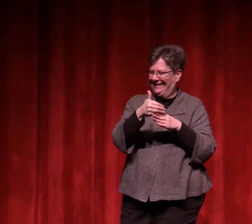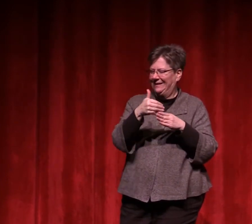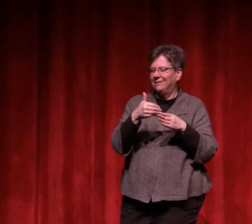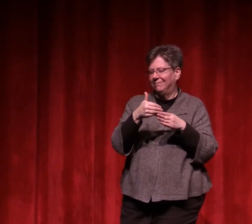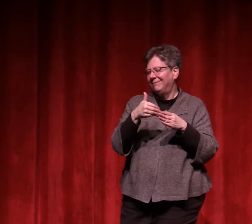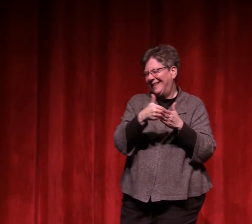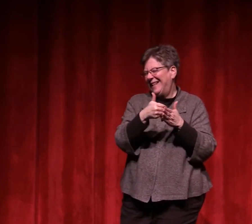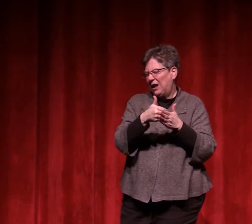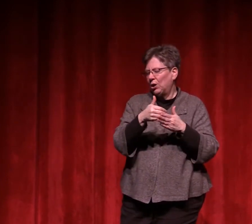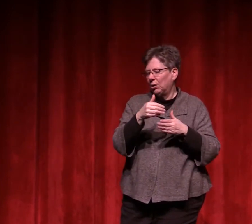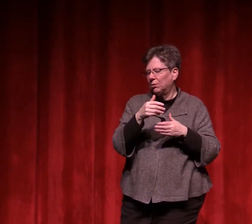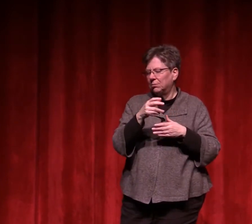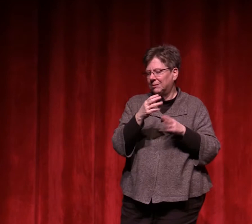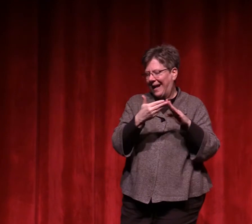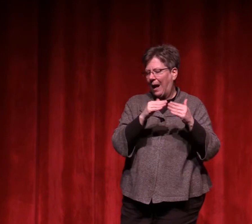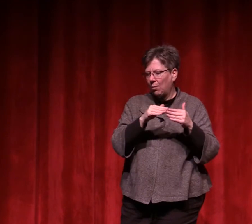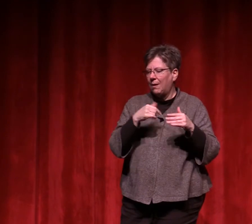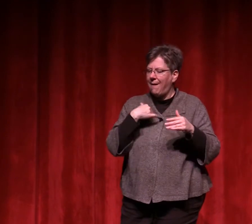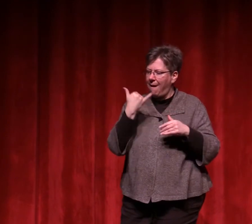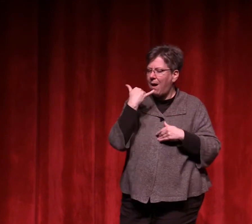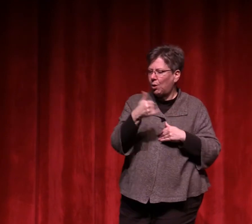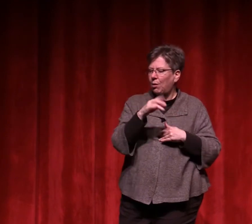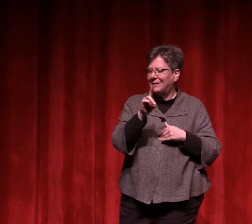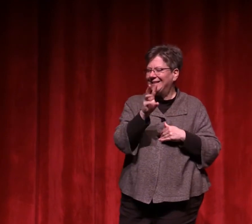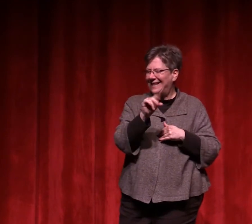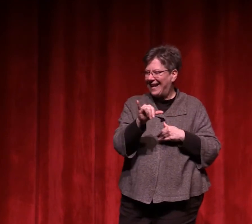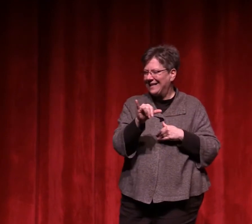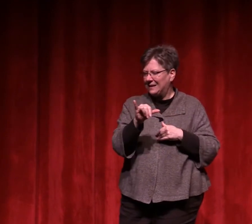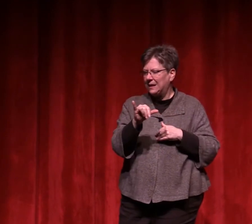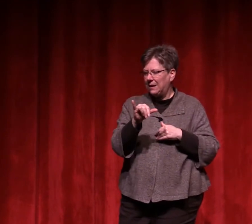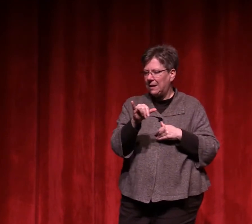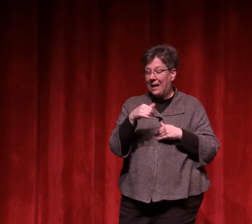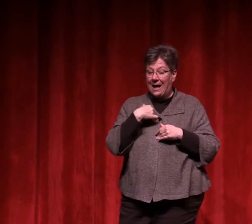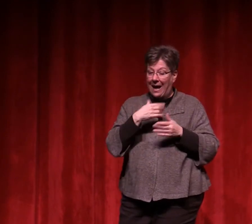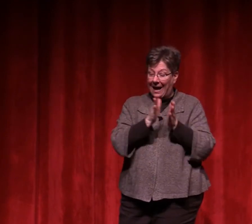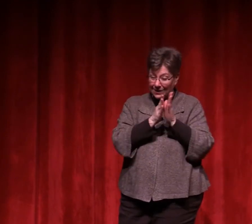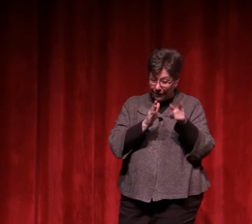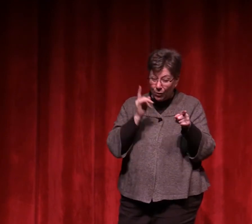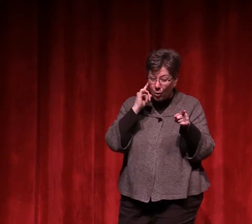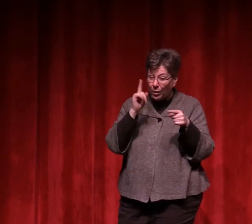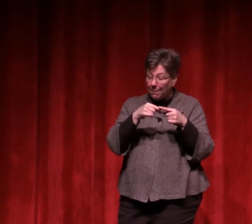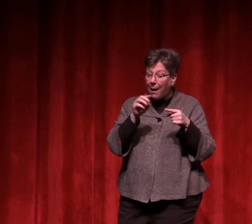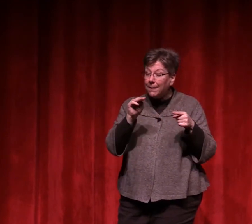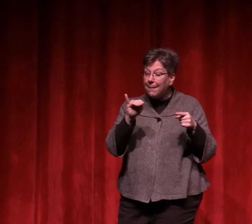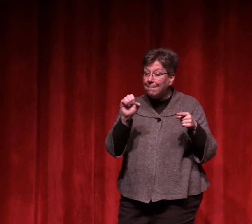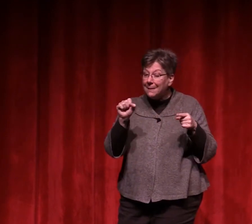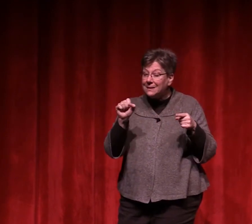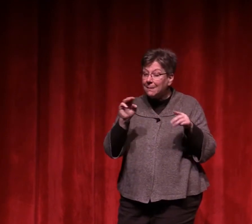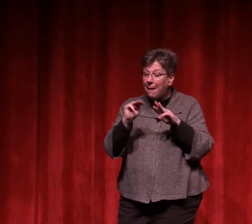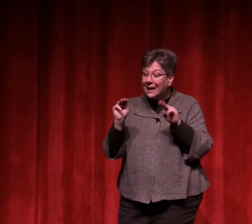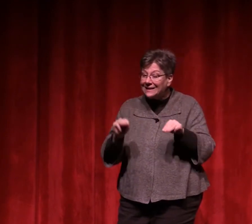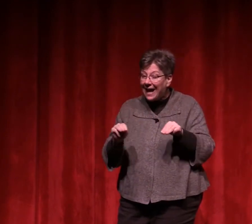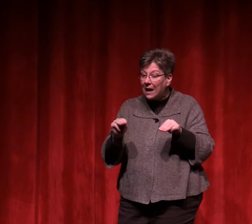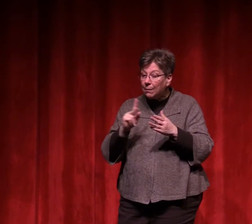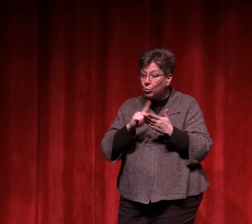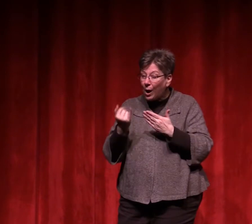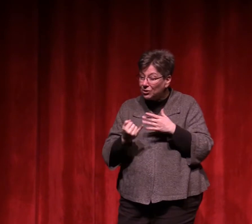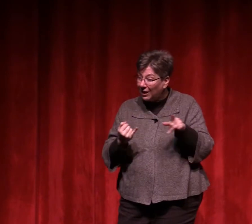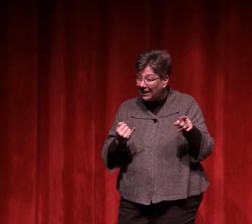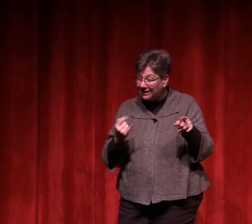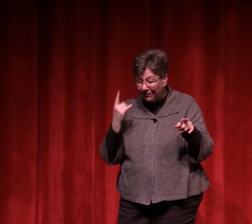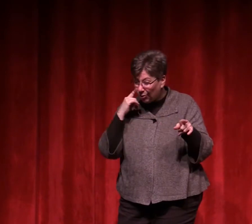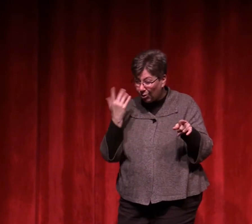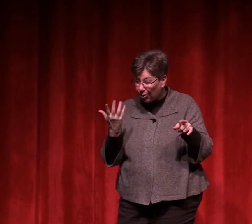So I called up Dacey Holland, and I said, "Dacey, have you heard about the Miss Montana project?"